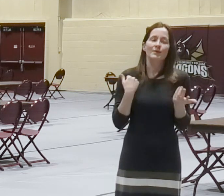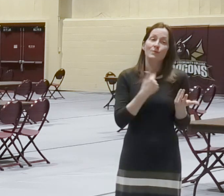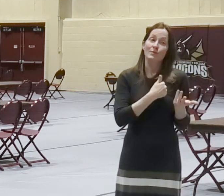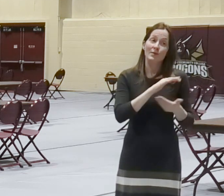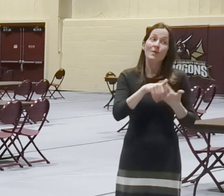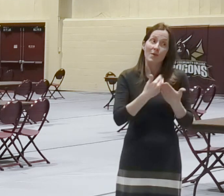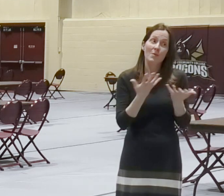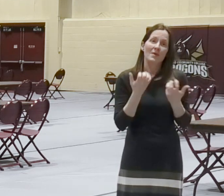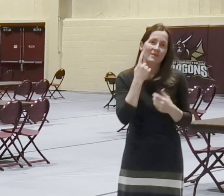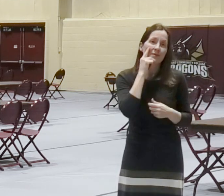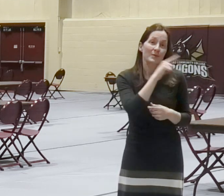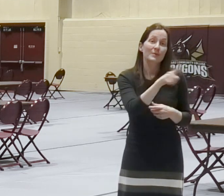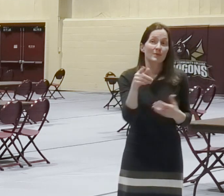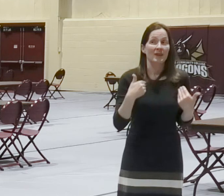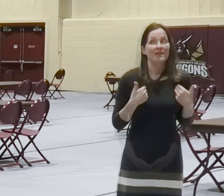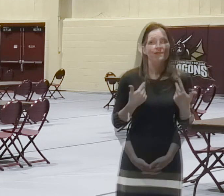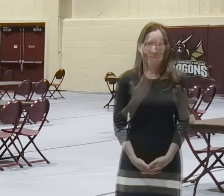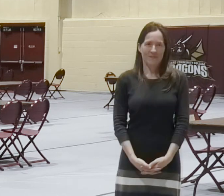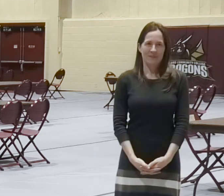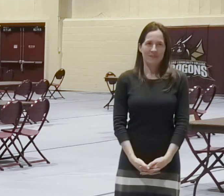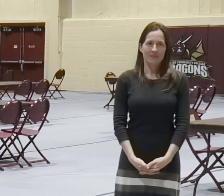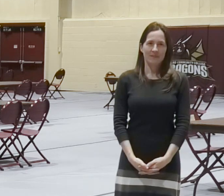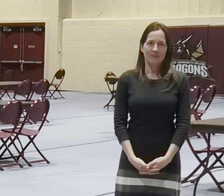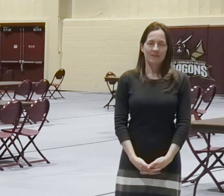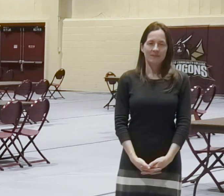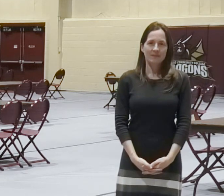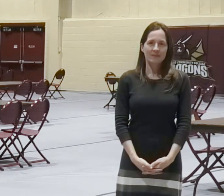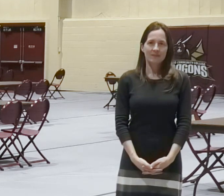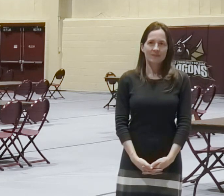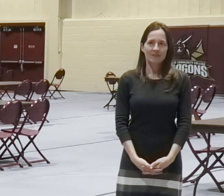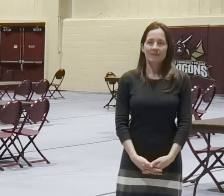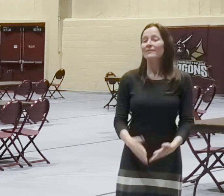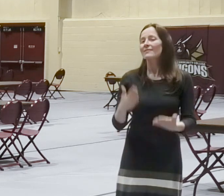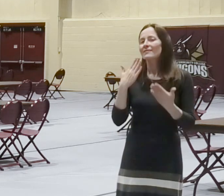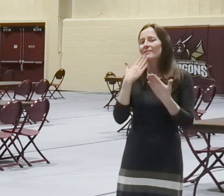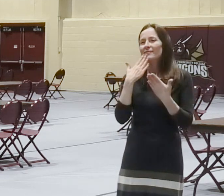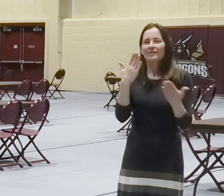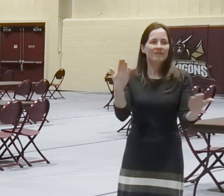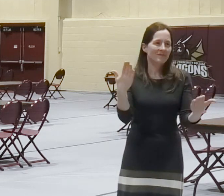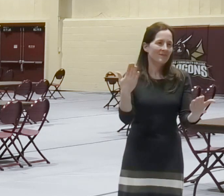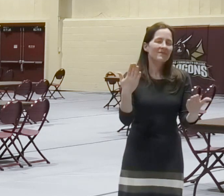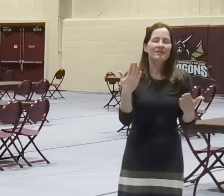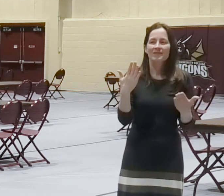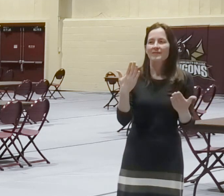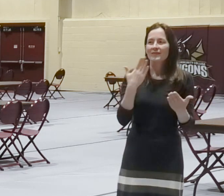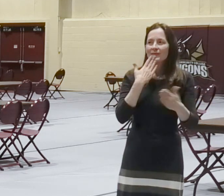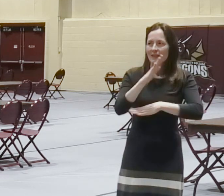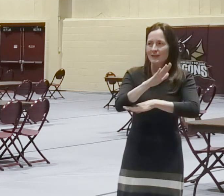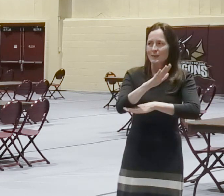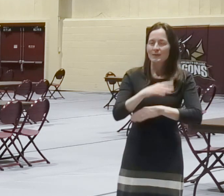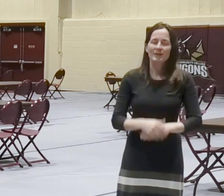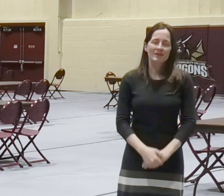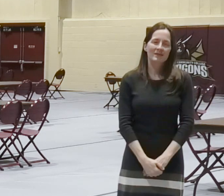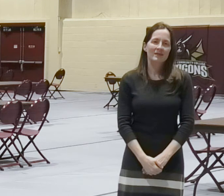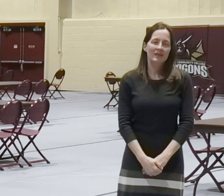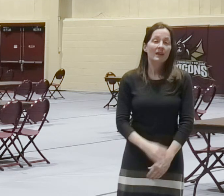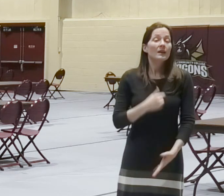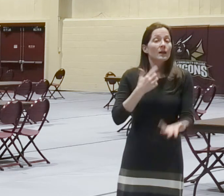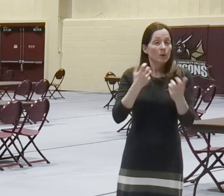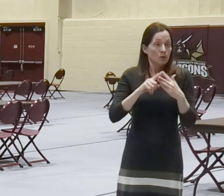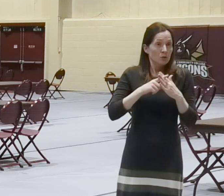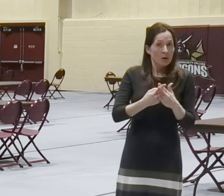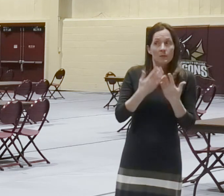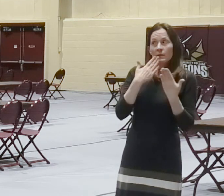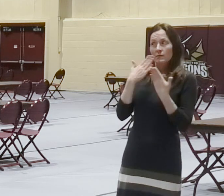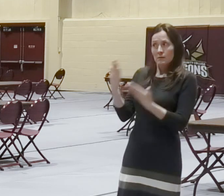for you. Thank you. Thank you and good afternoon. I'd like to begin by thanking County